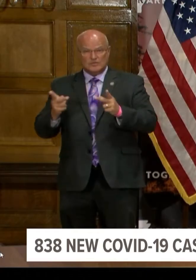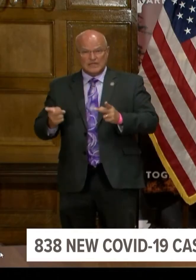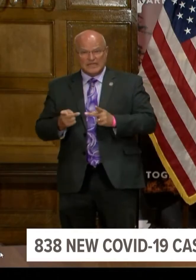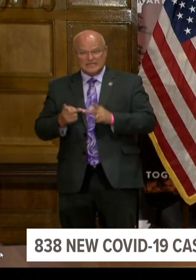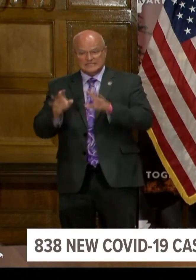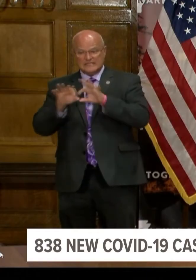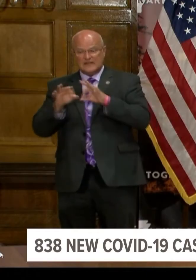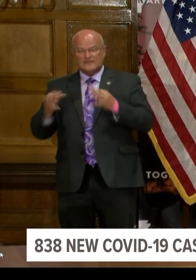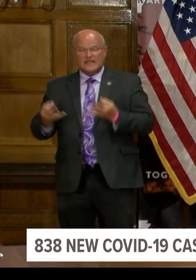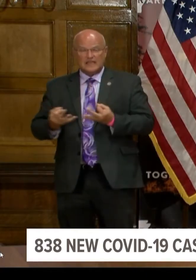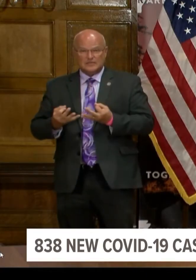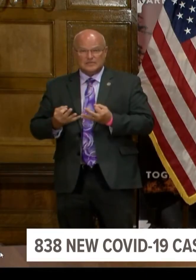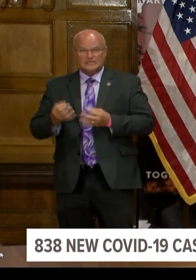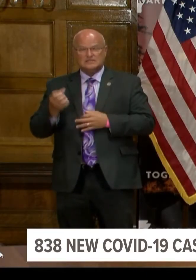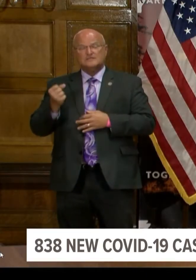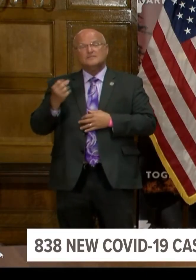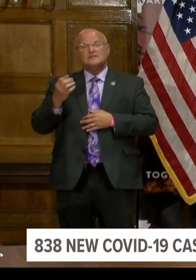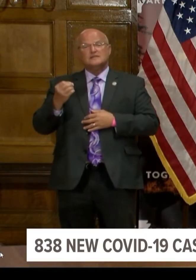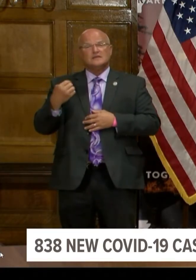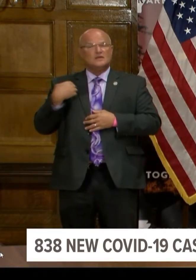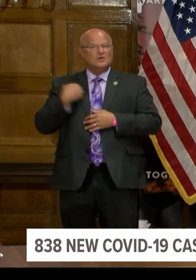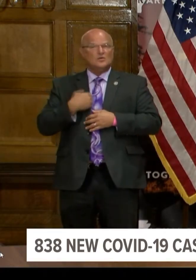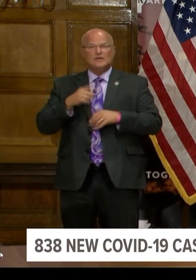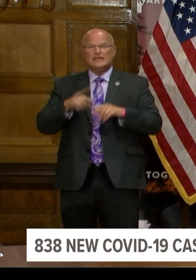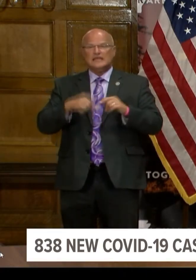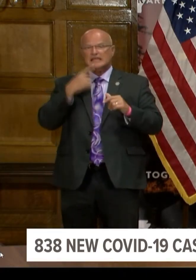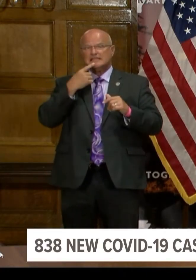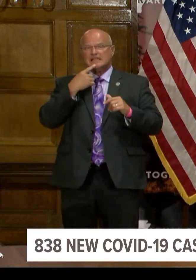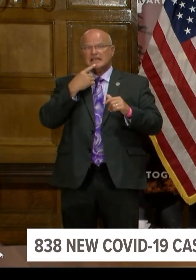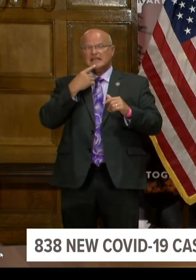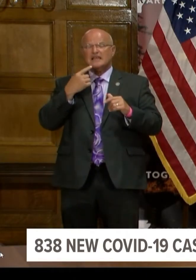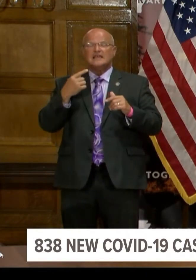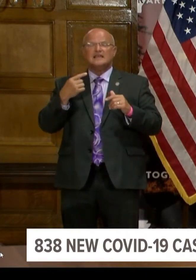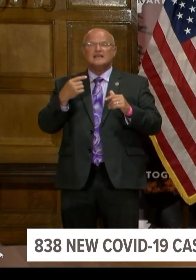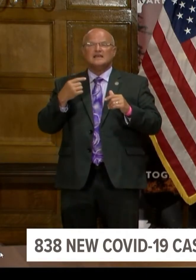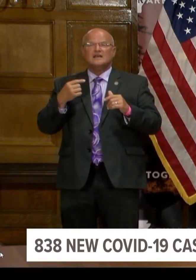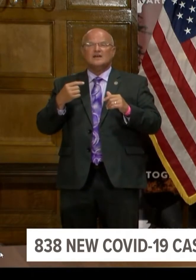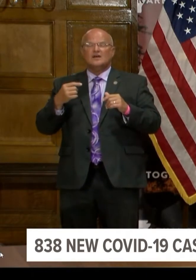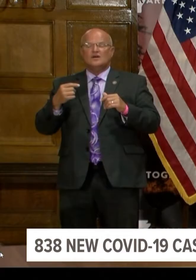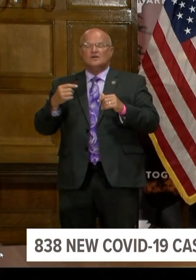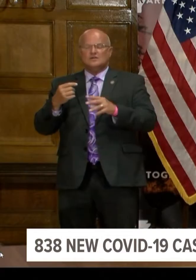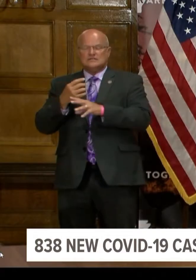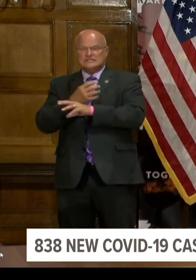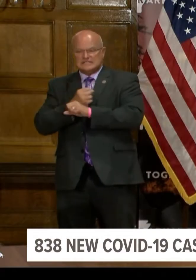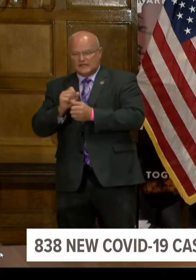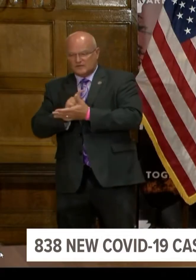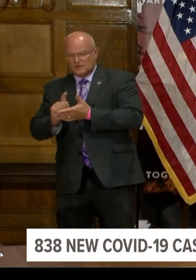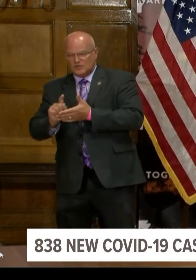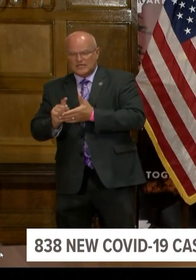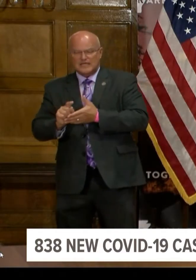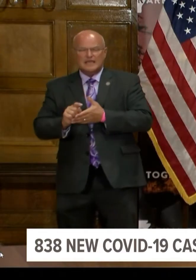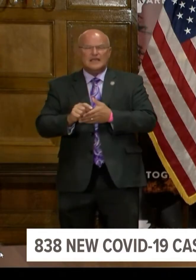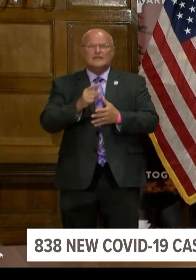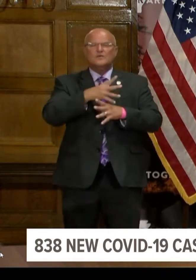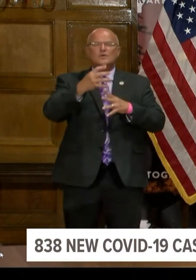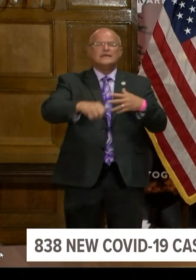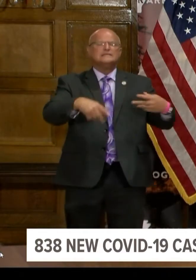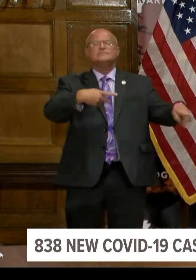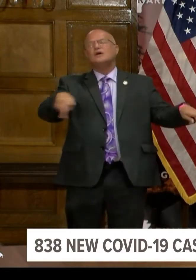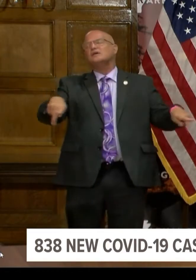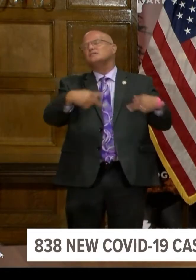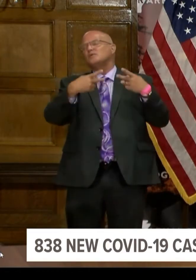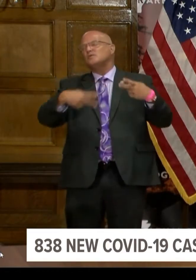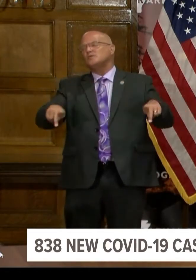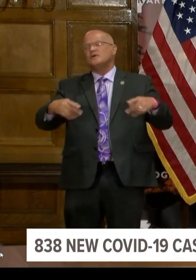our families. And so we can't say, well, let's just have a party this weekend, or let's have a good